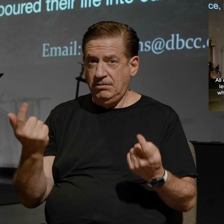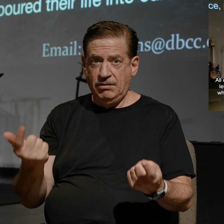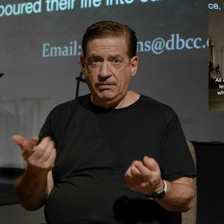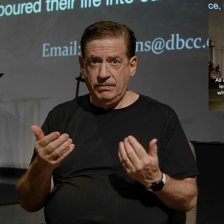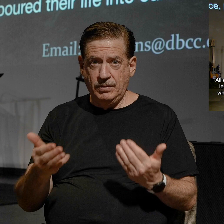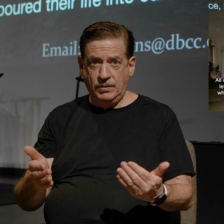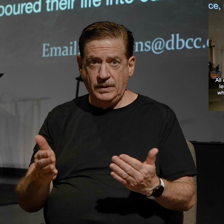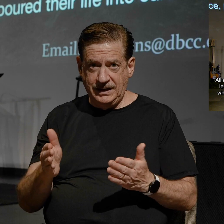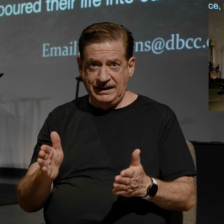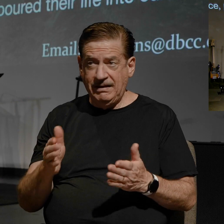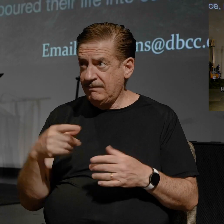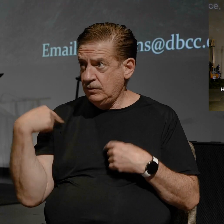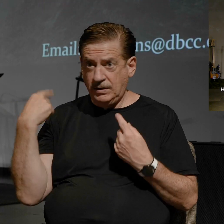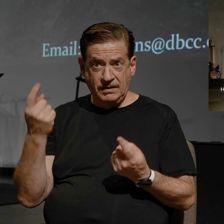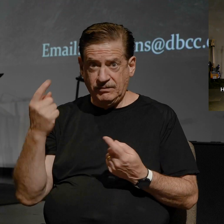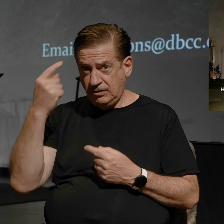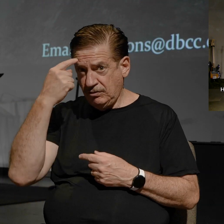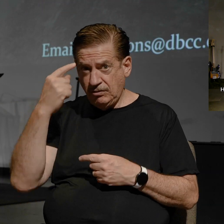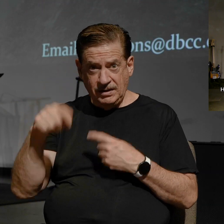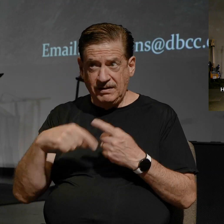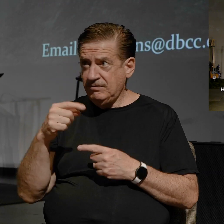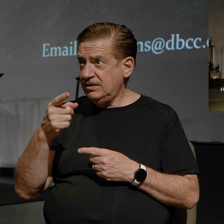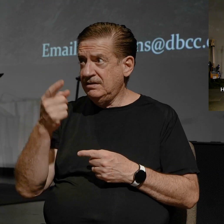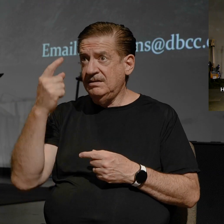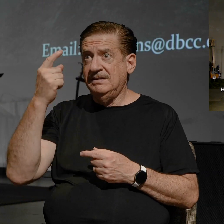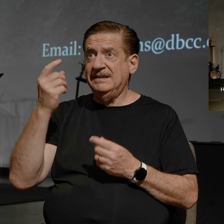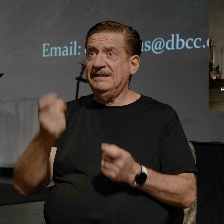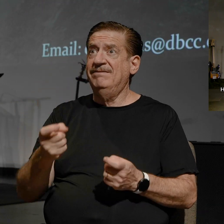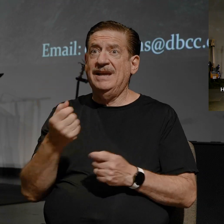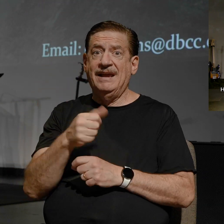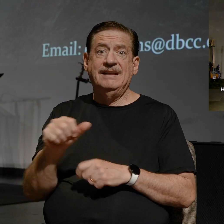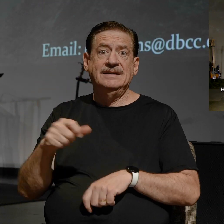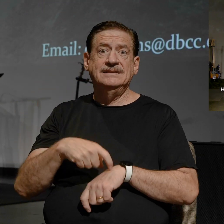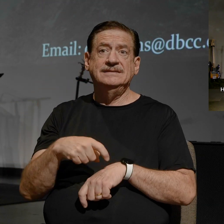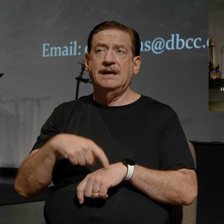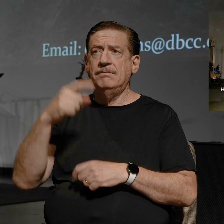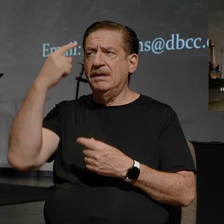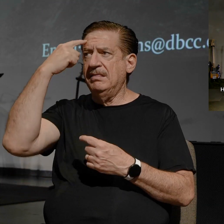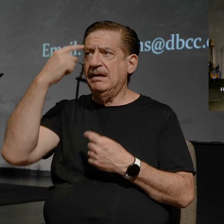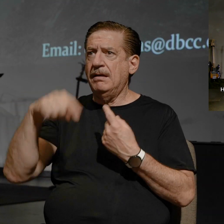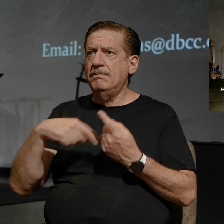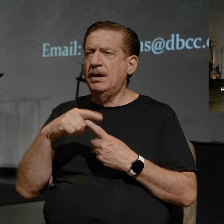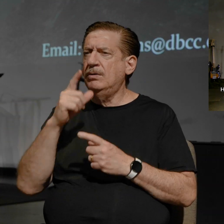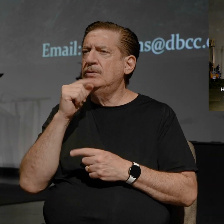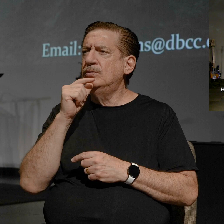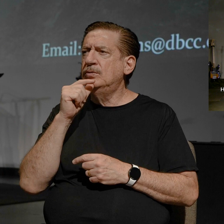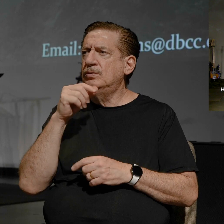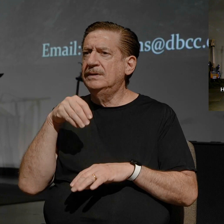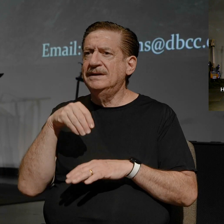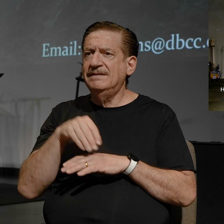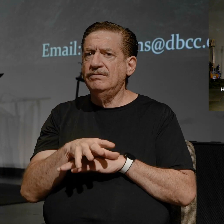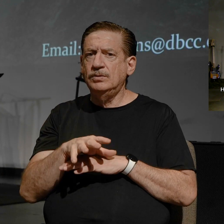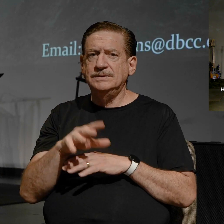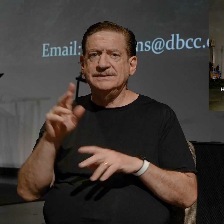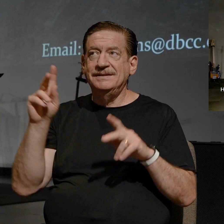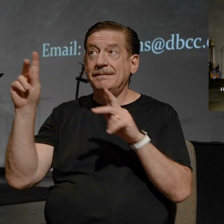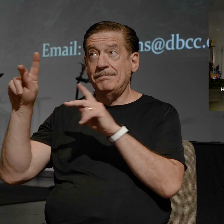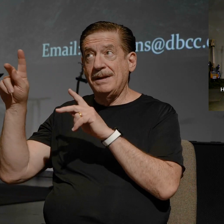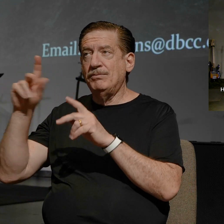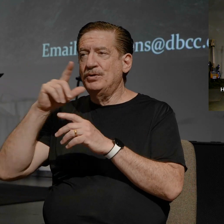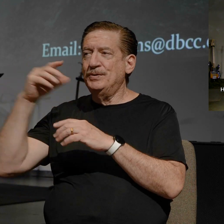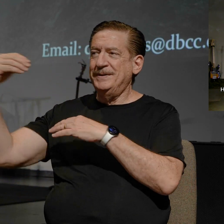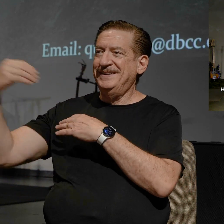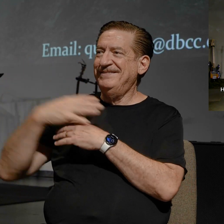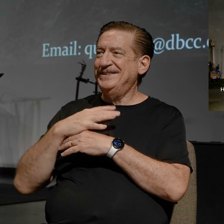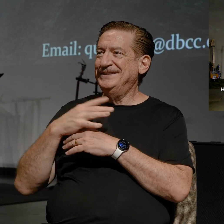Have you ever thought, have you ever given any time to thinking about who influenced the people who